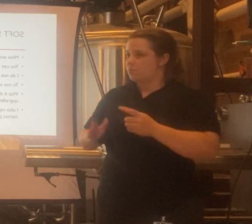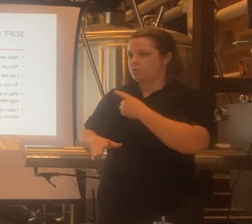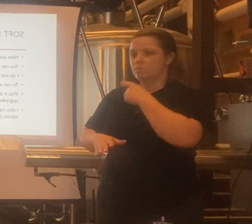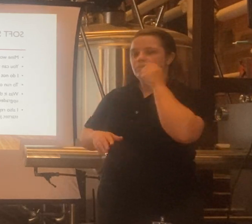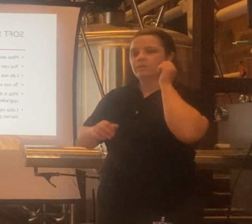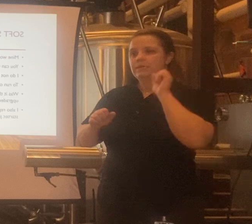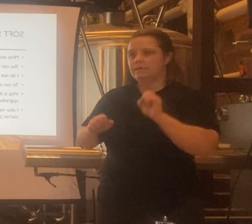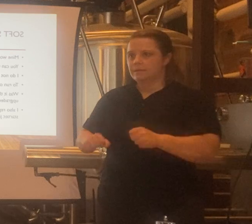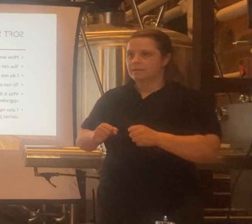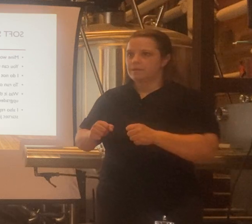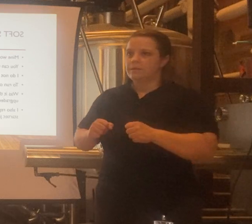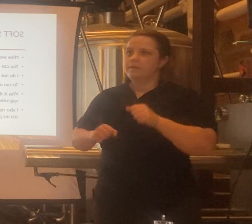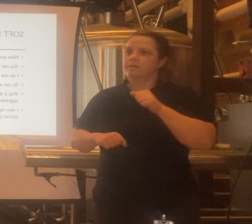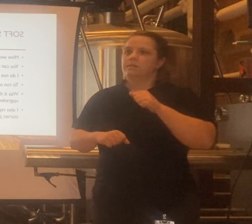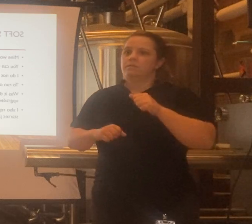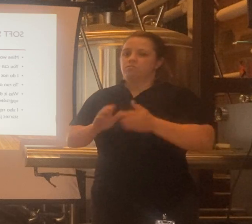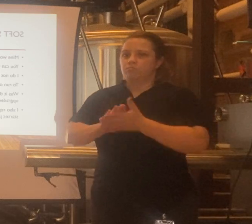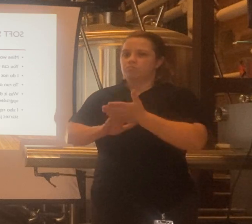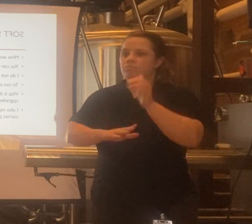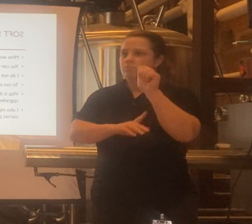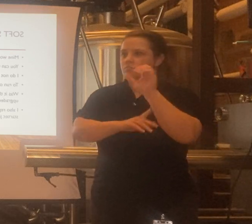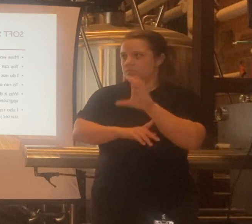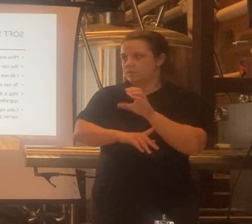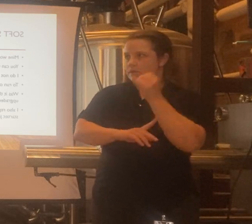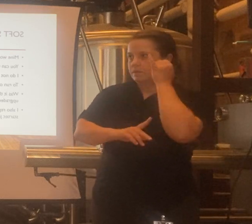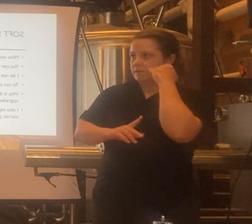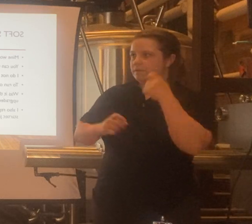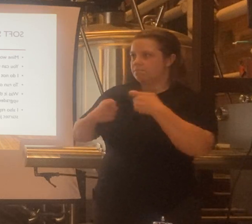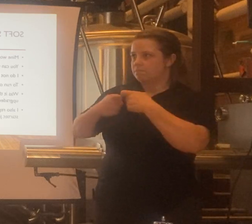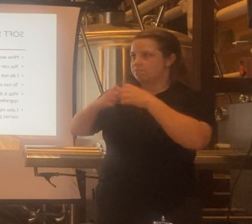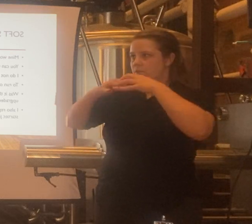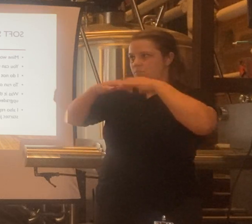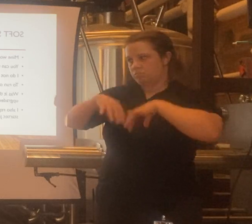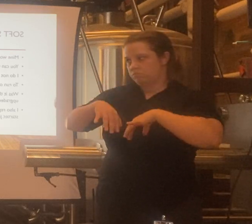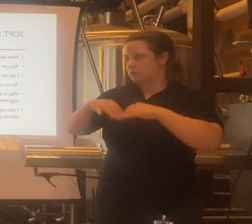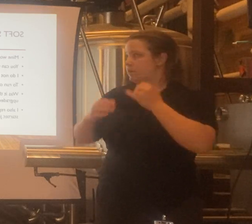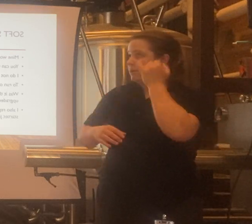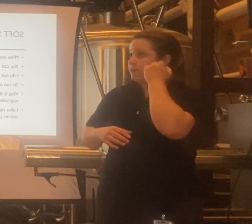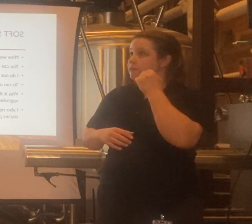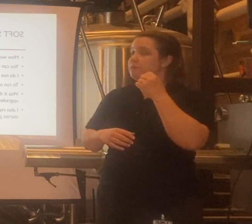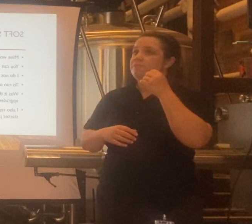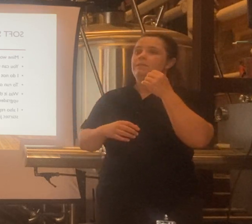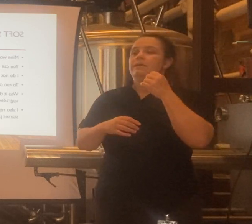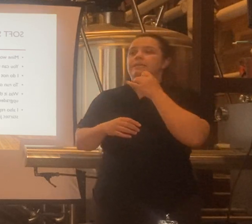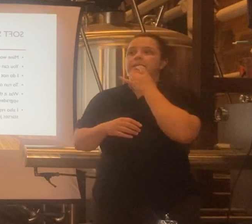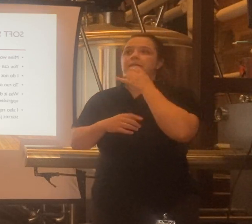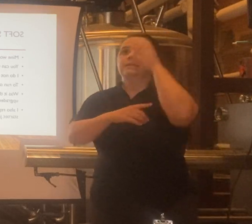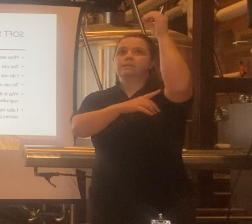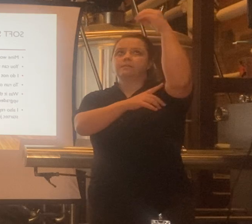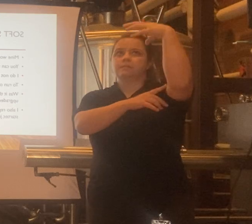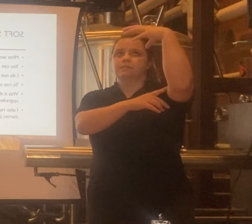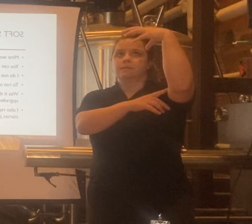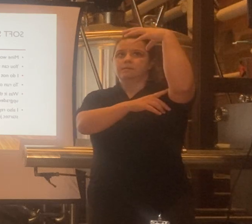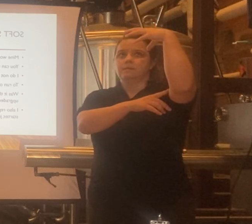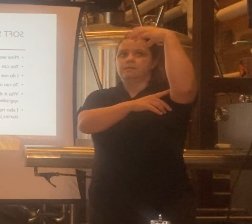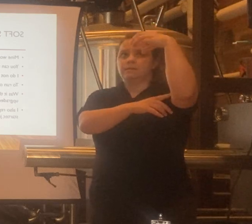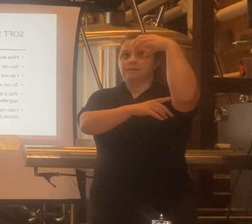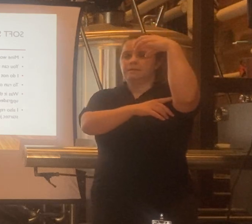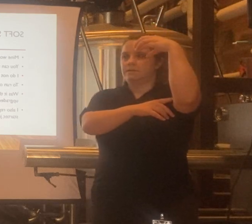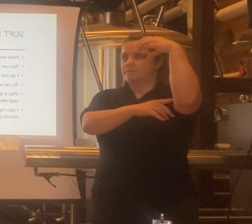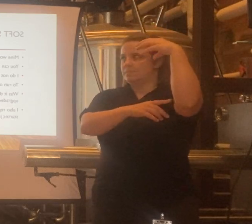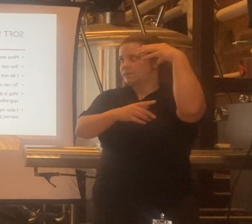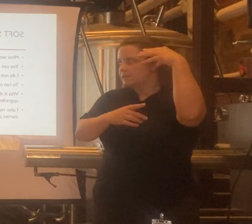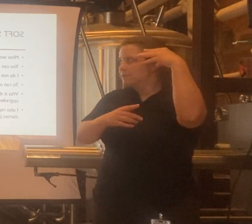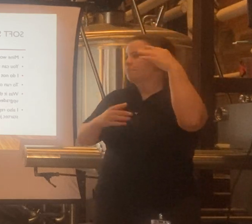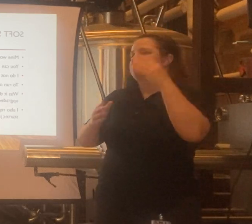those. But yeah, when your lights go dim, this will solve that. So it's worth it. They're about $300. The fact that this one